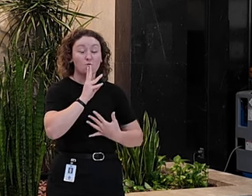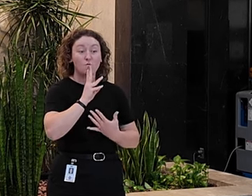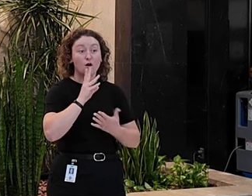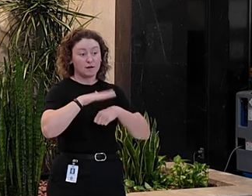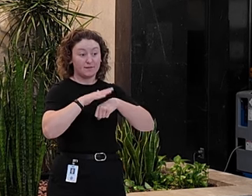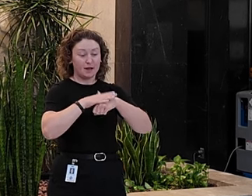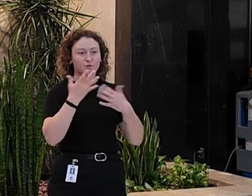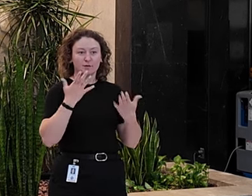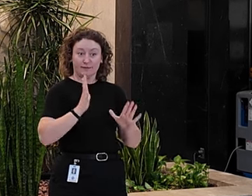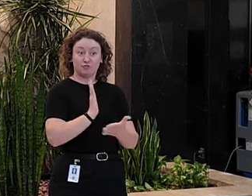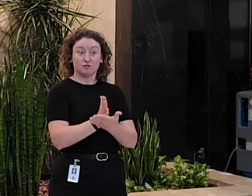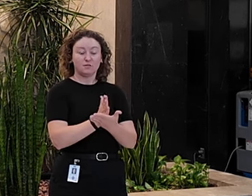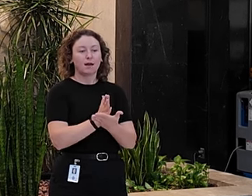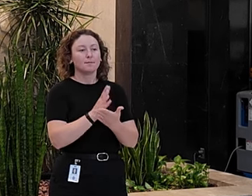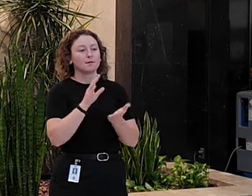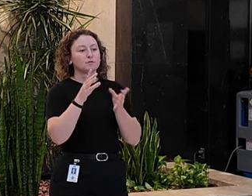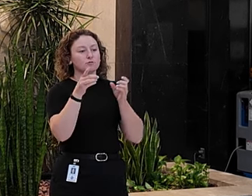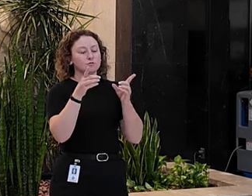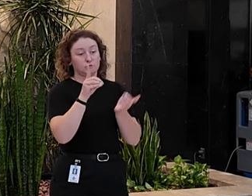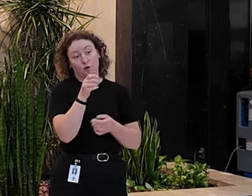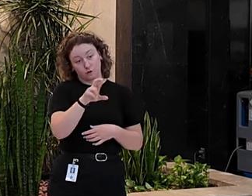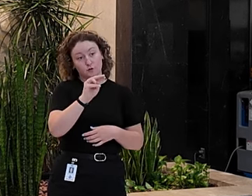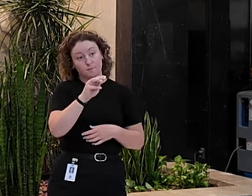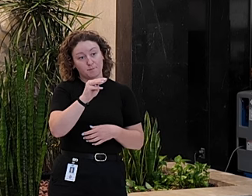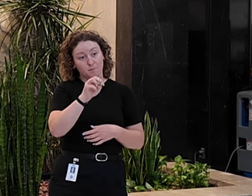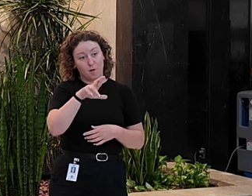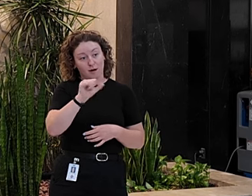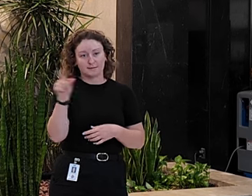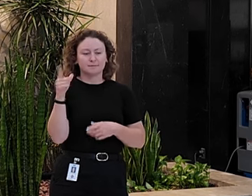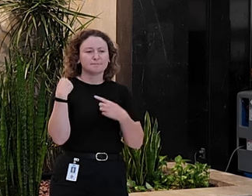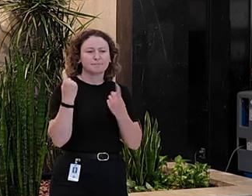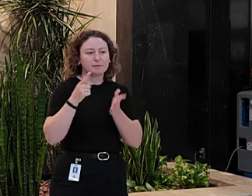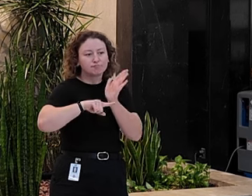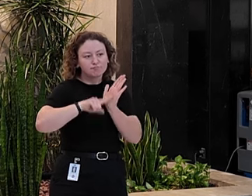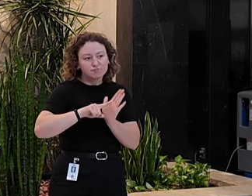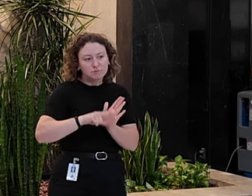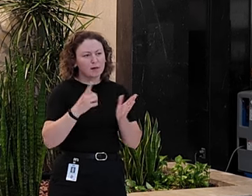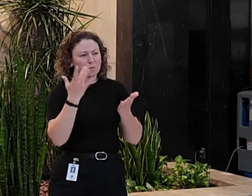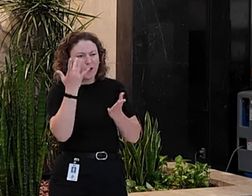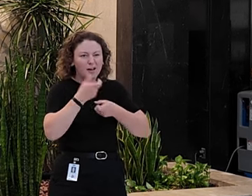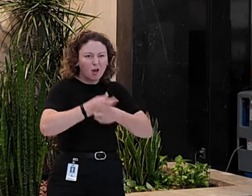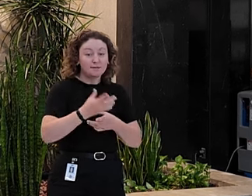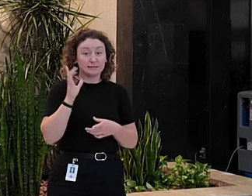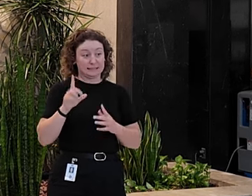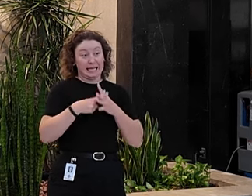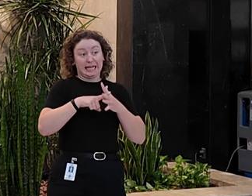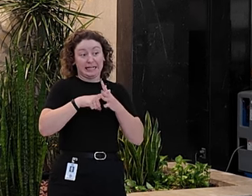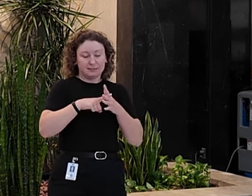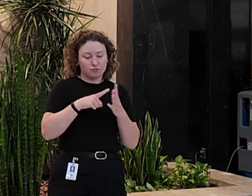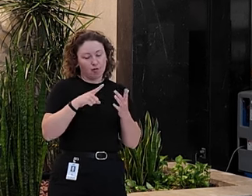lifted, Dr. Morris has been looking into the causes of this event. And in his initial assessment, his team's initial